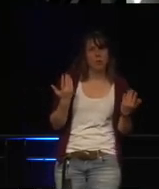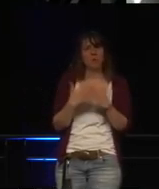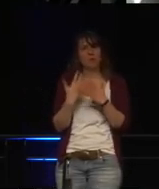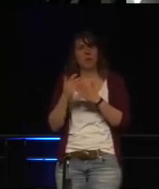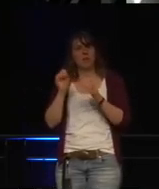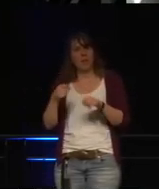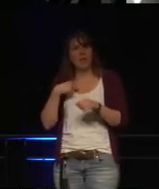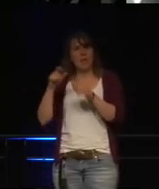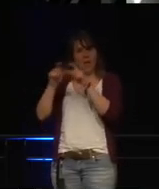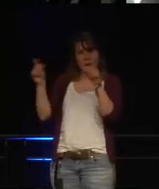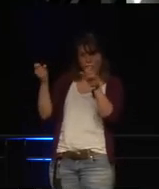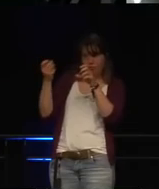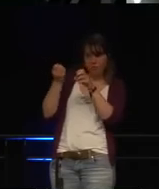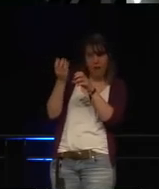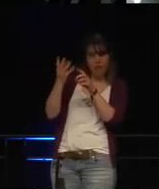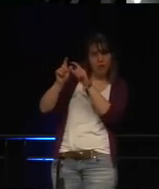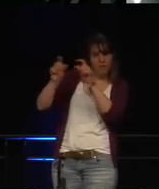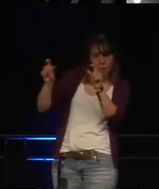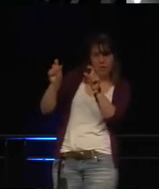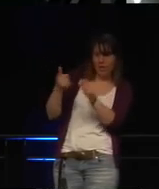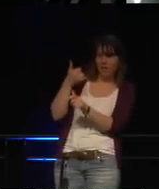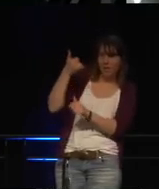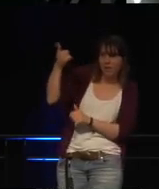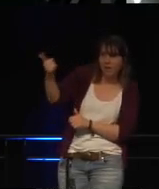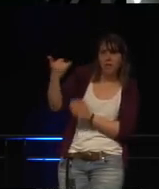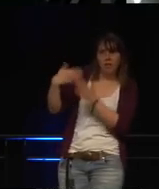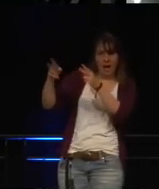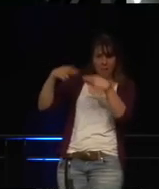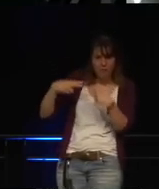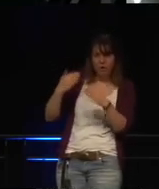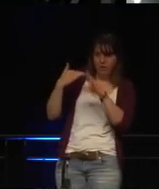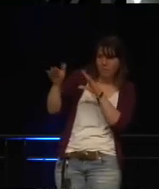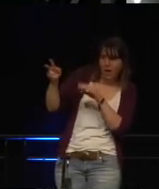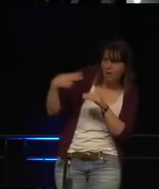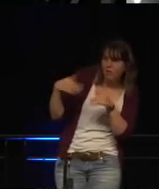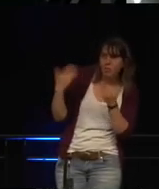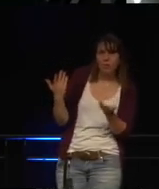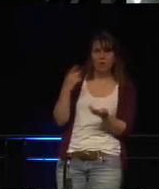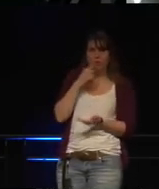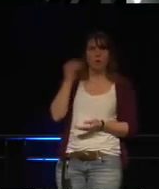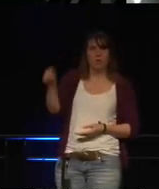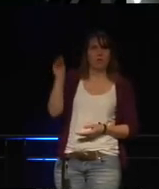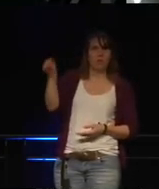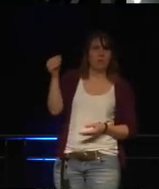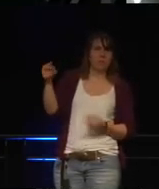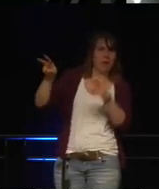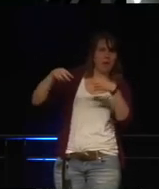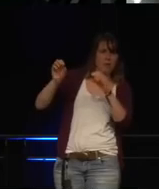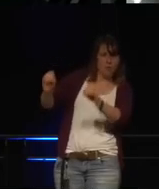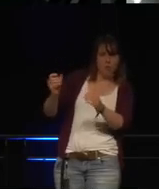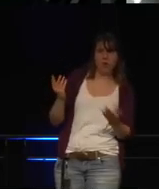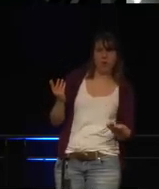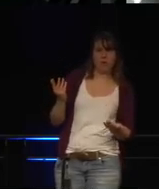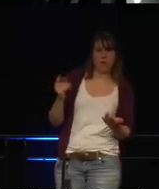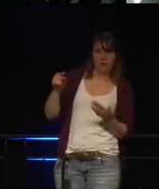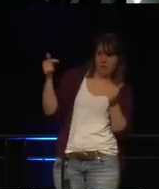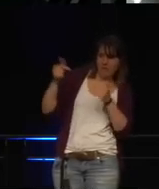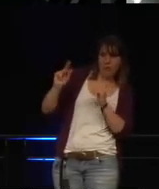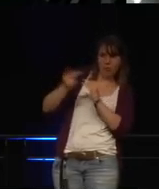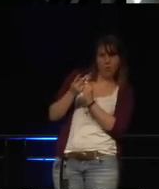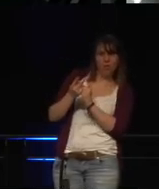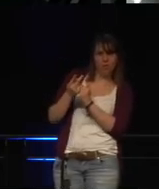Is it still working after that? What do we find about it on the internet? Can